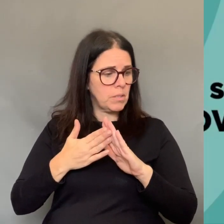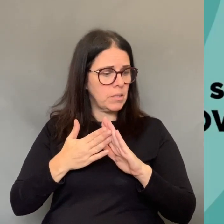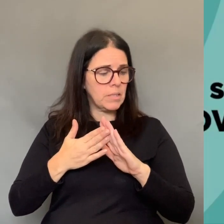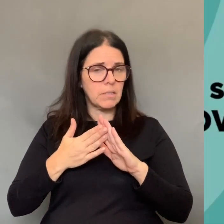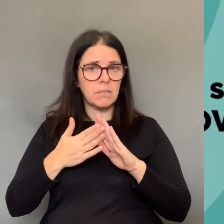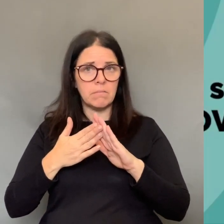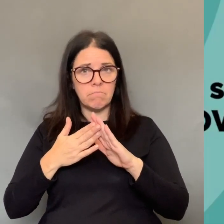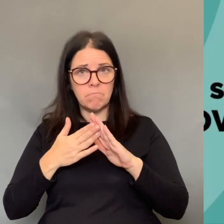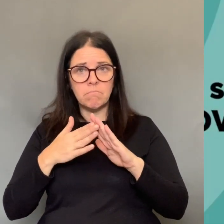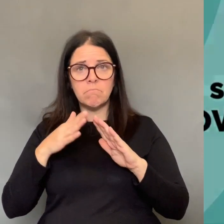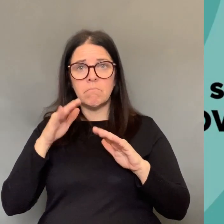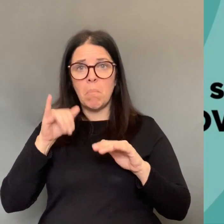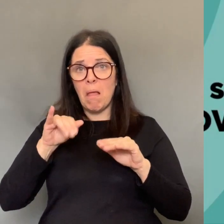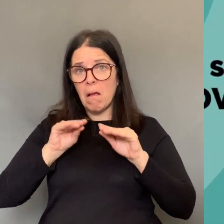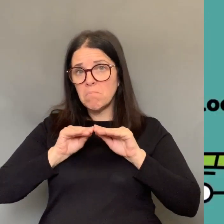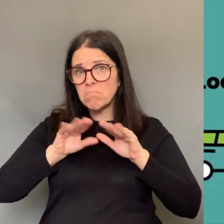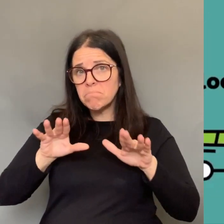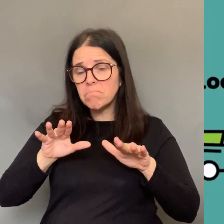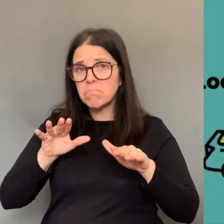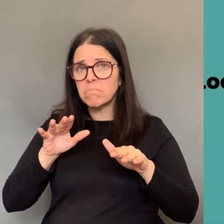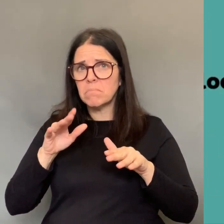does.